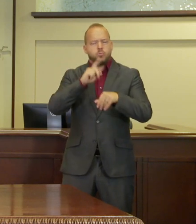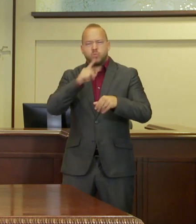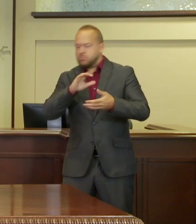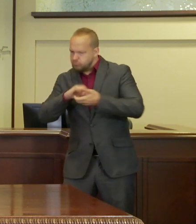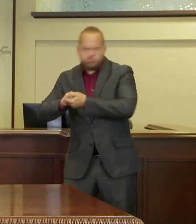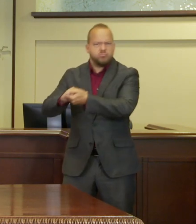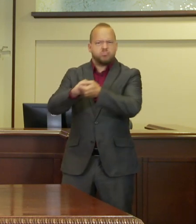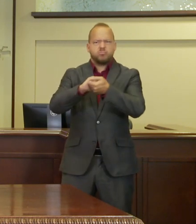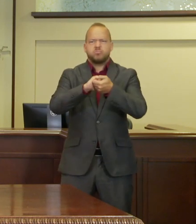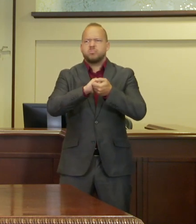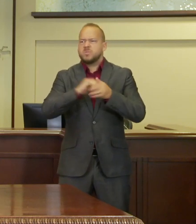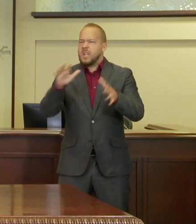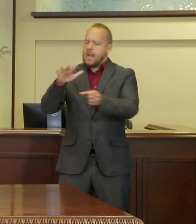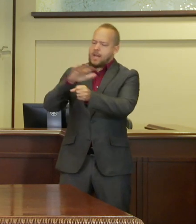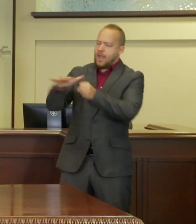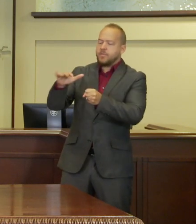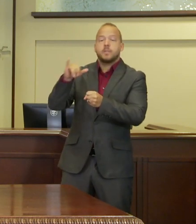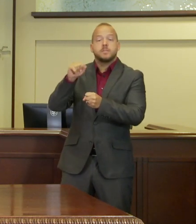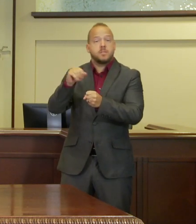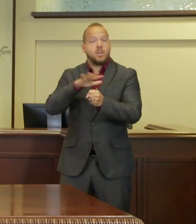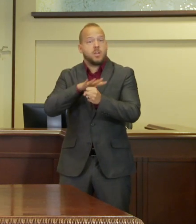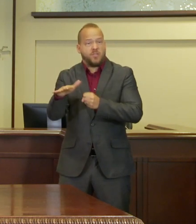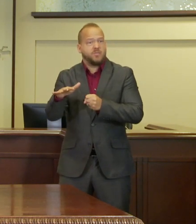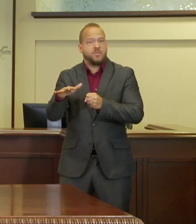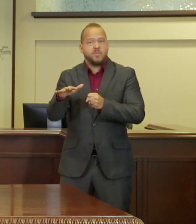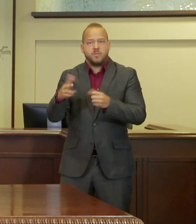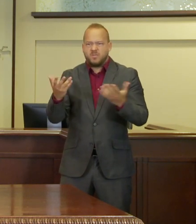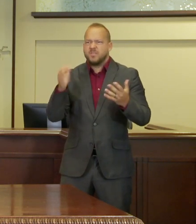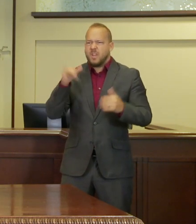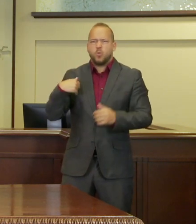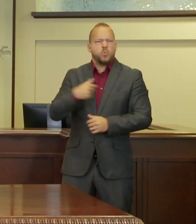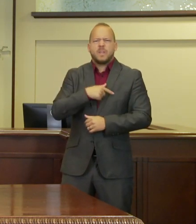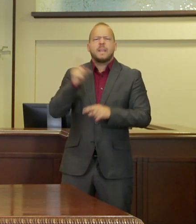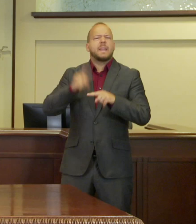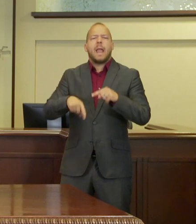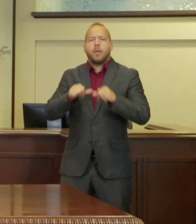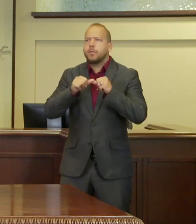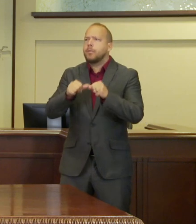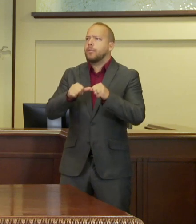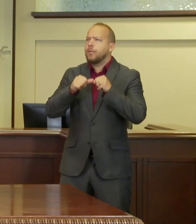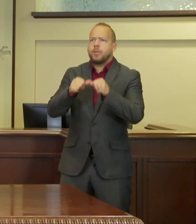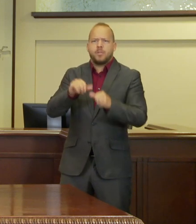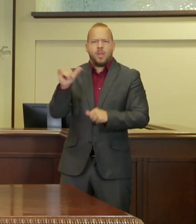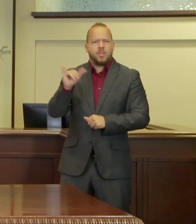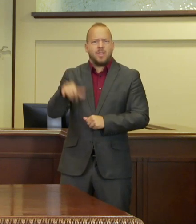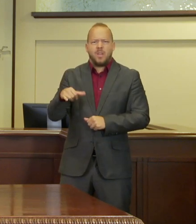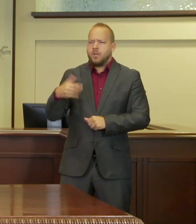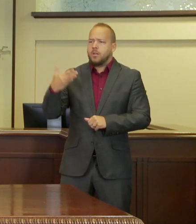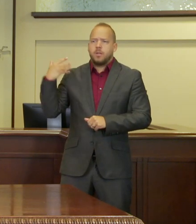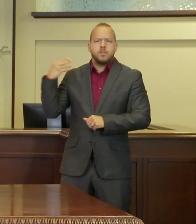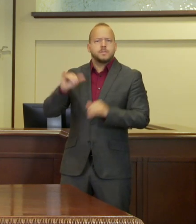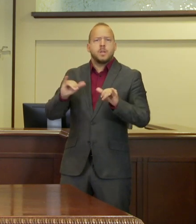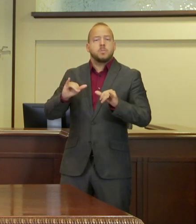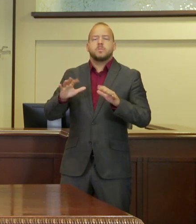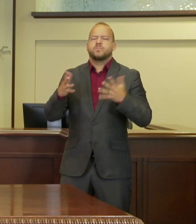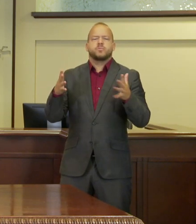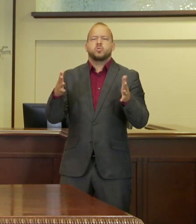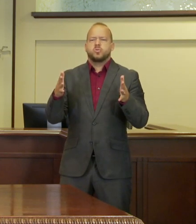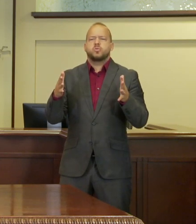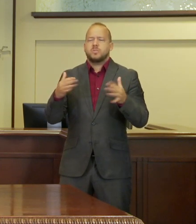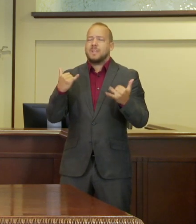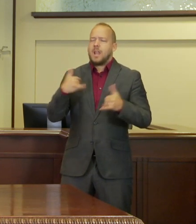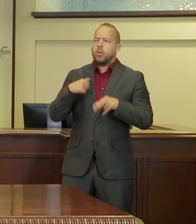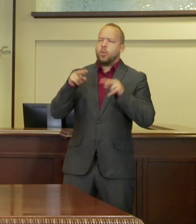come out of this movement the same way as we went in. This gives me hope. This is a moment to acknowledge hard truths and face some